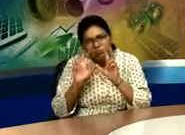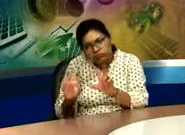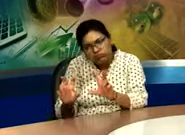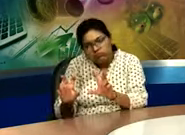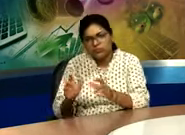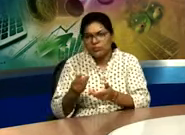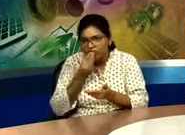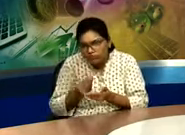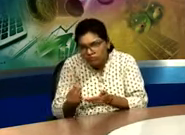saplings.